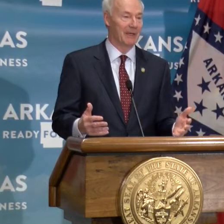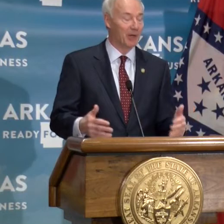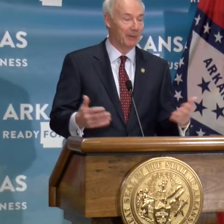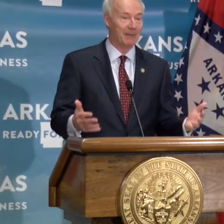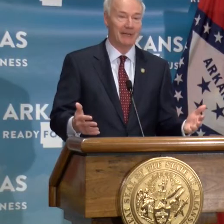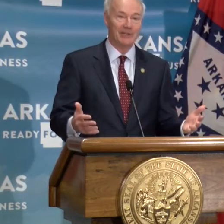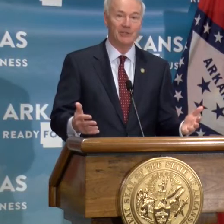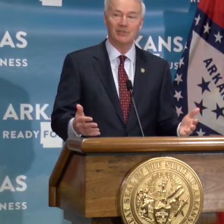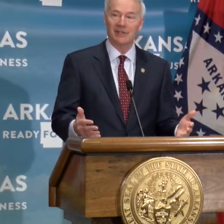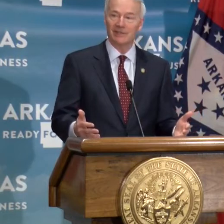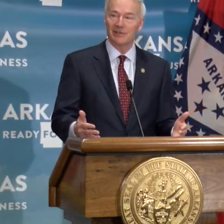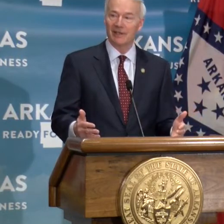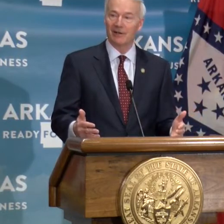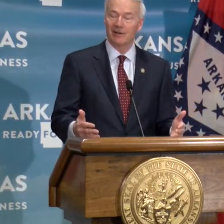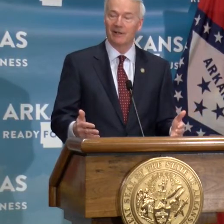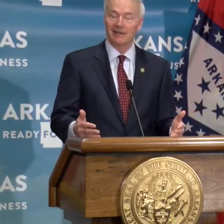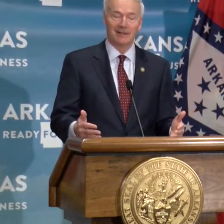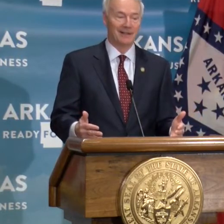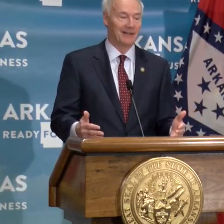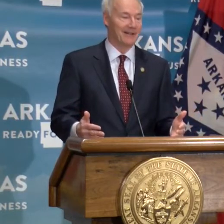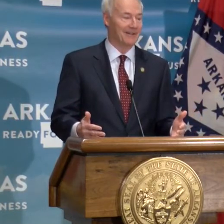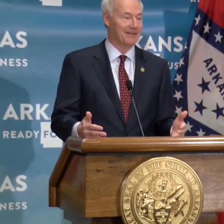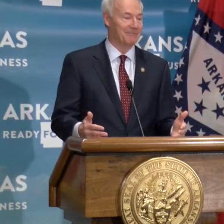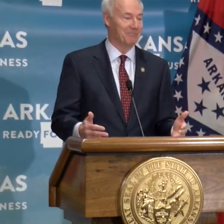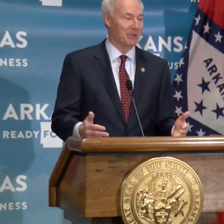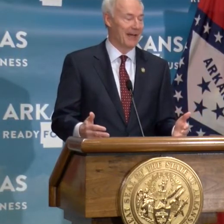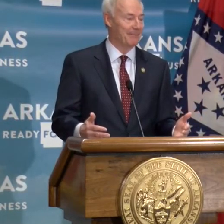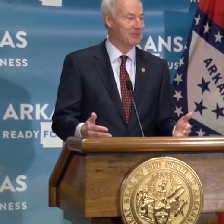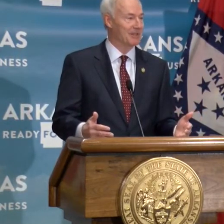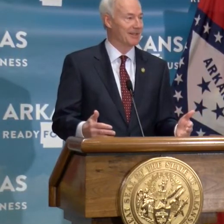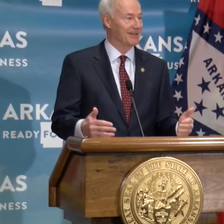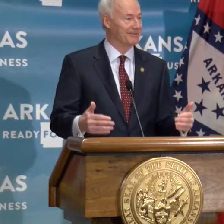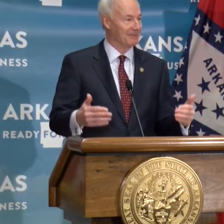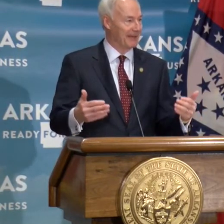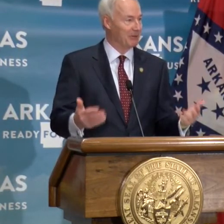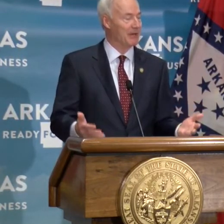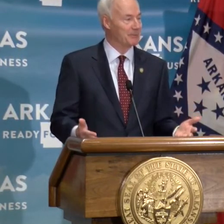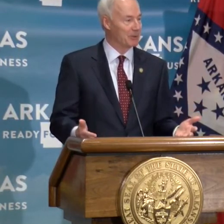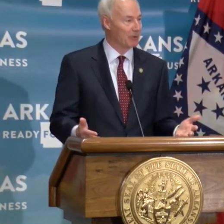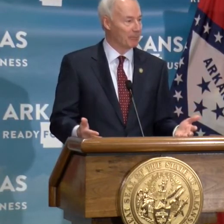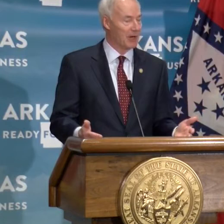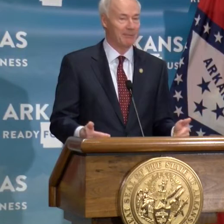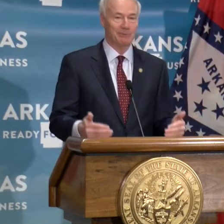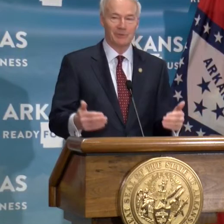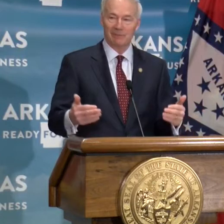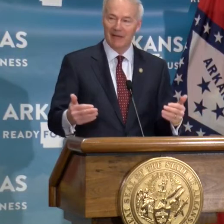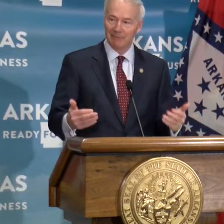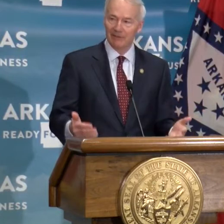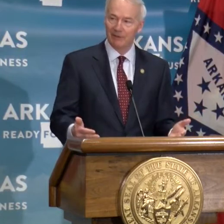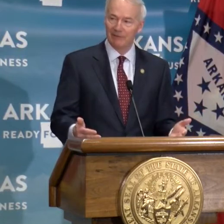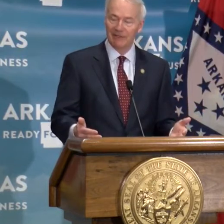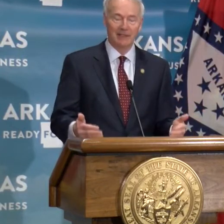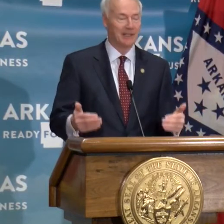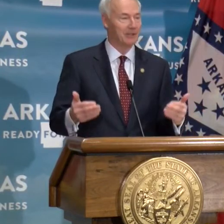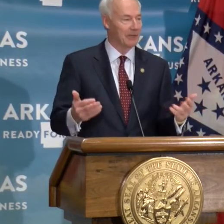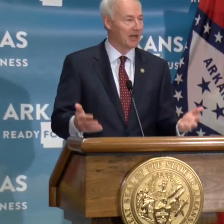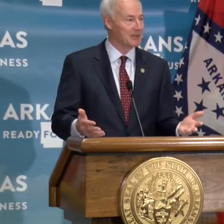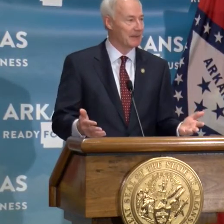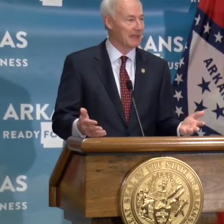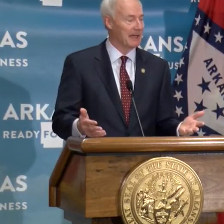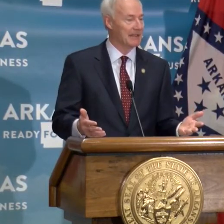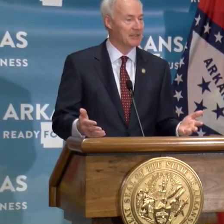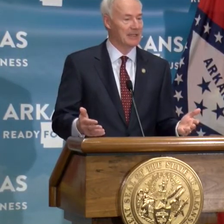to help our patients as they are perhaps having respiratory problems. They might be on a ventilator,